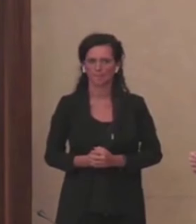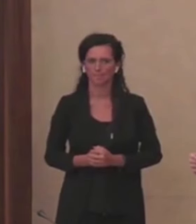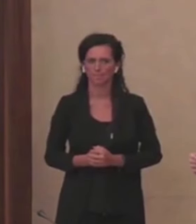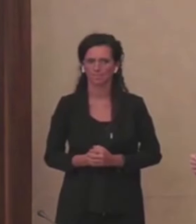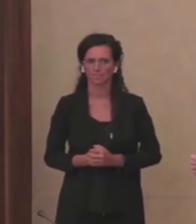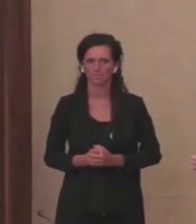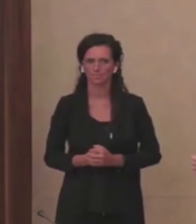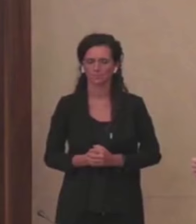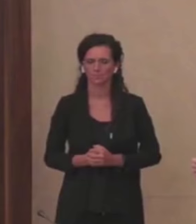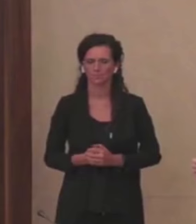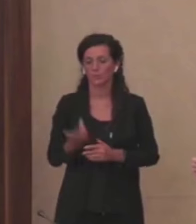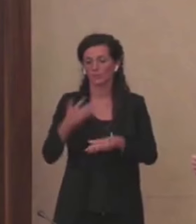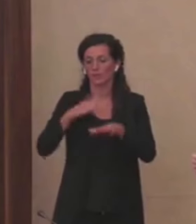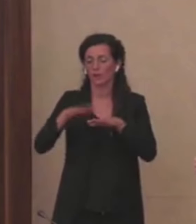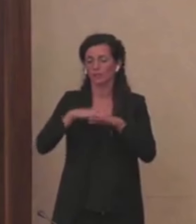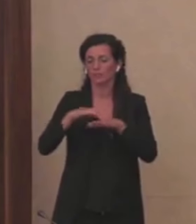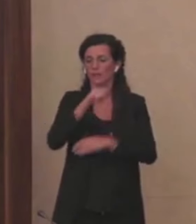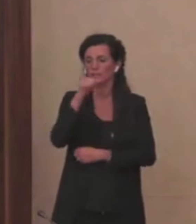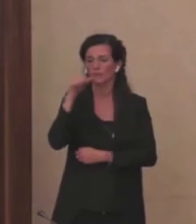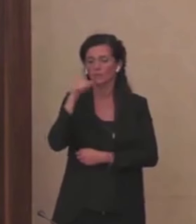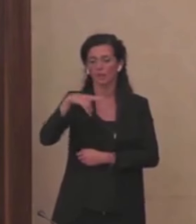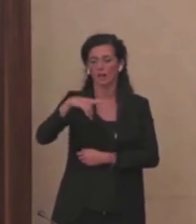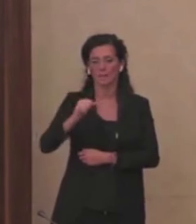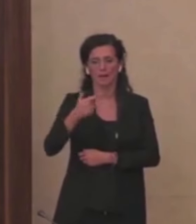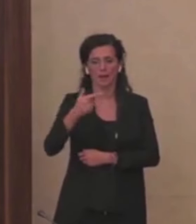That's my message. Thank you very much.